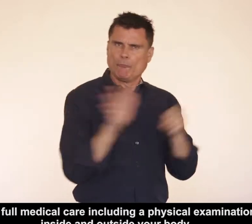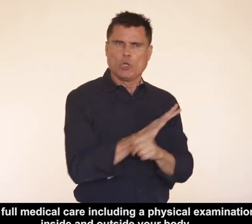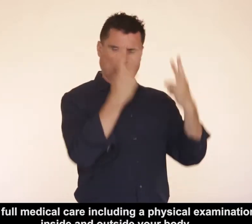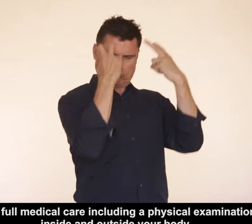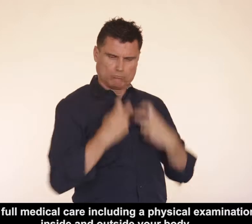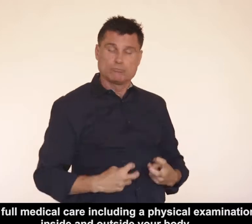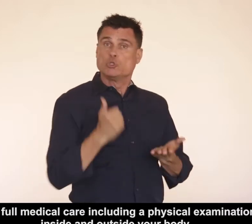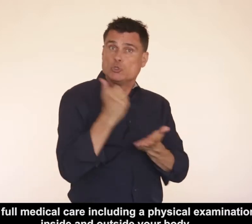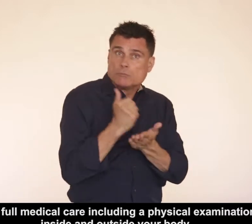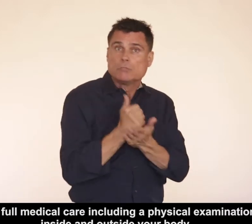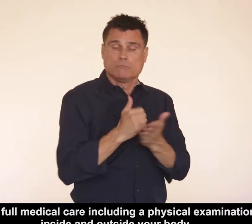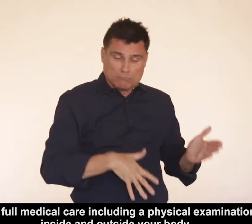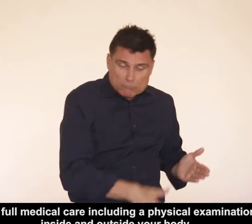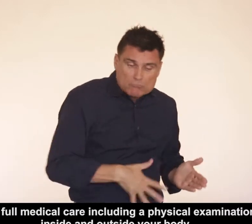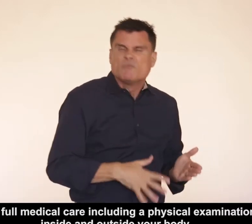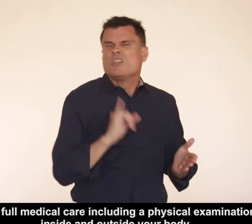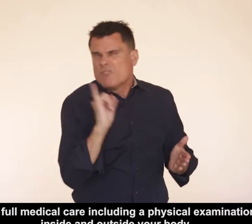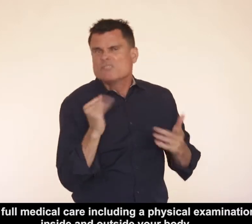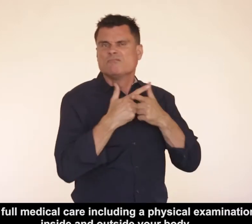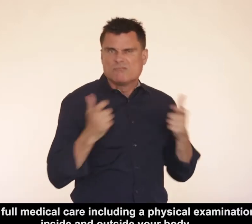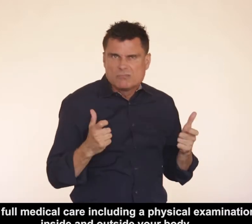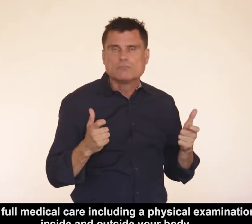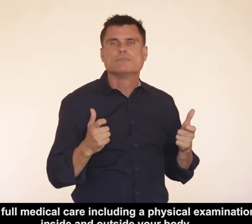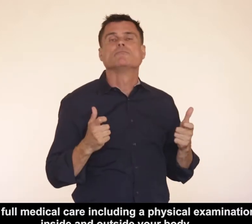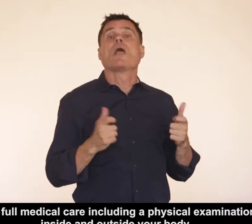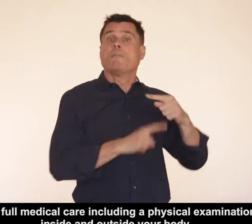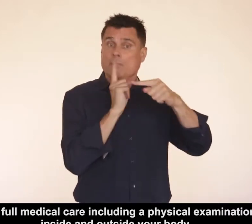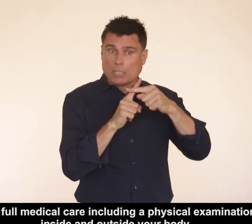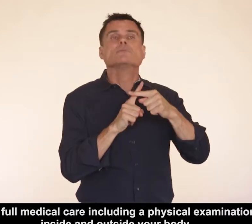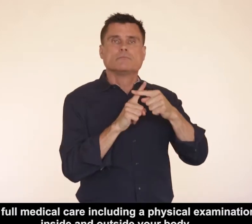Get full medical care, including a physical examination inside and outside your body.